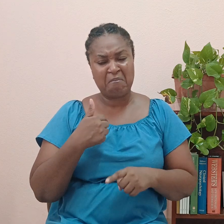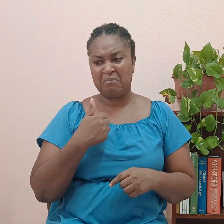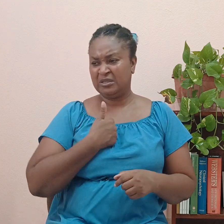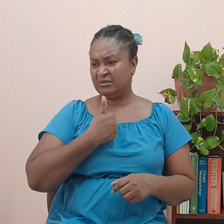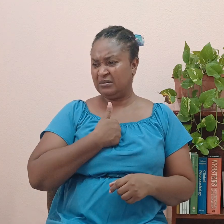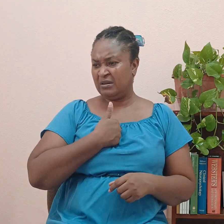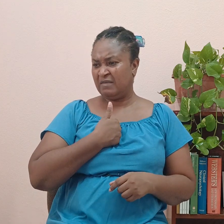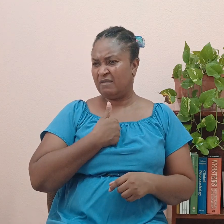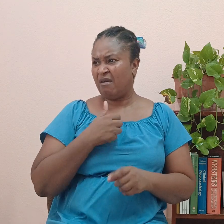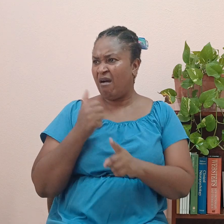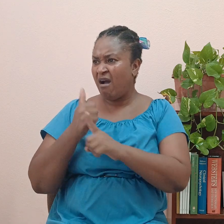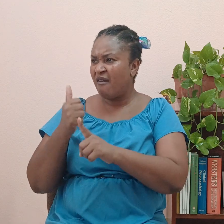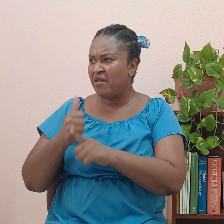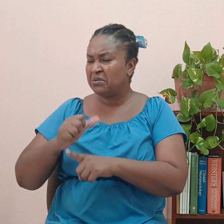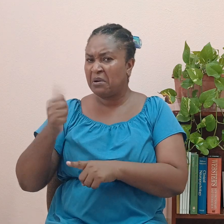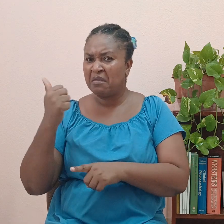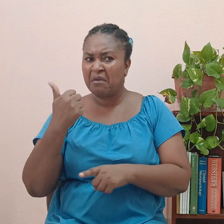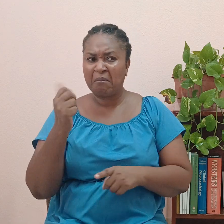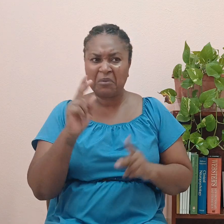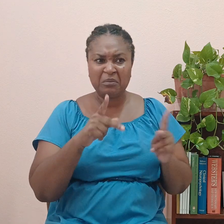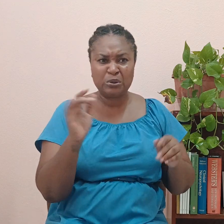God has put in our lives.